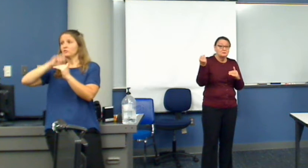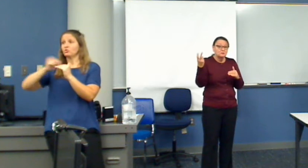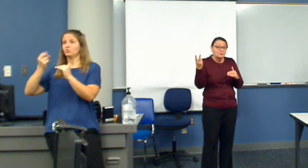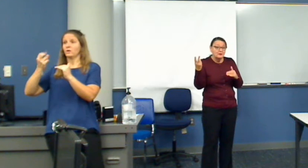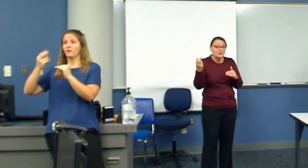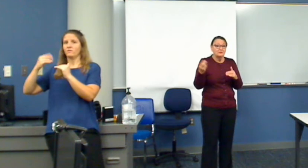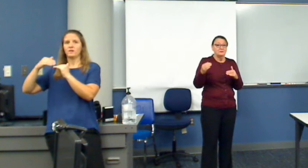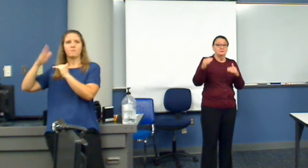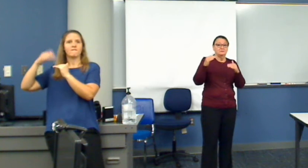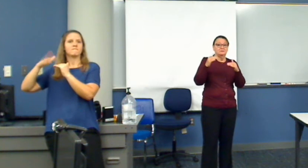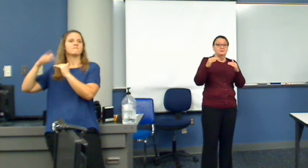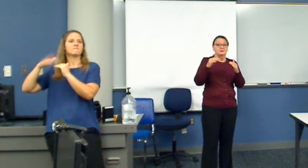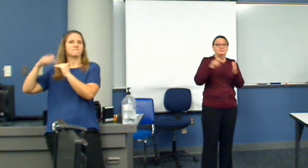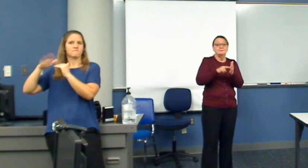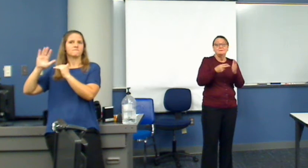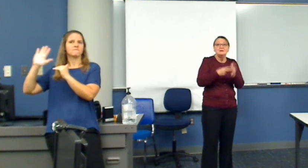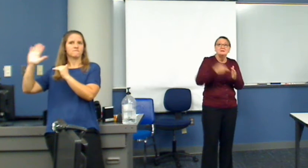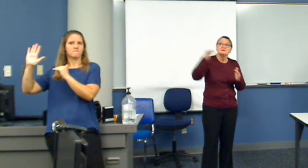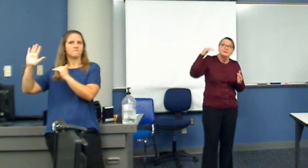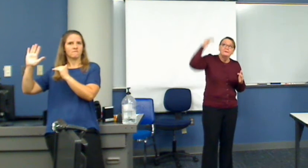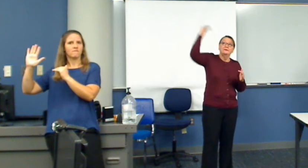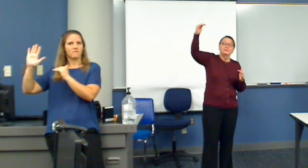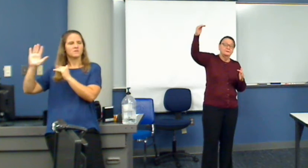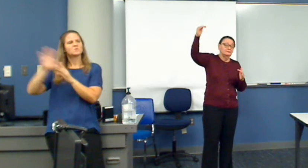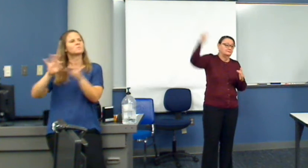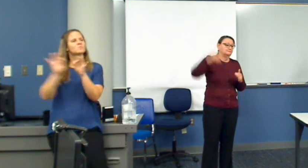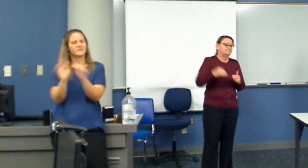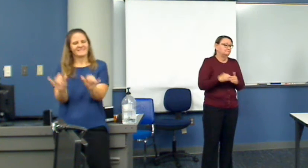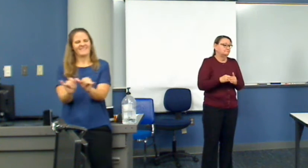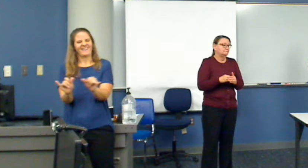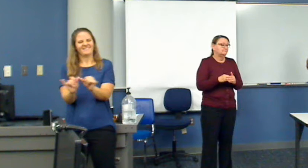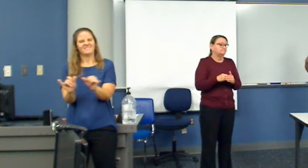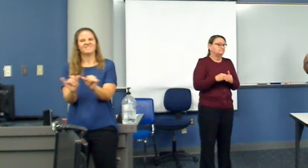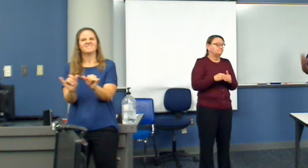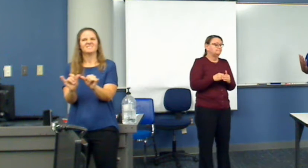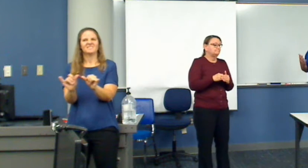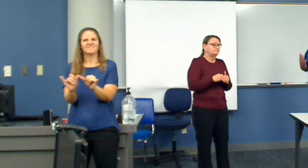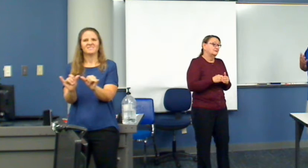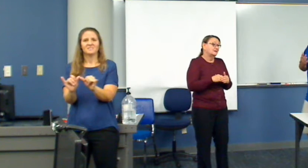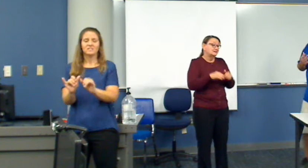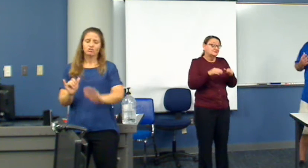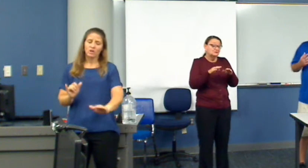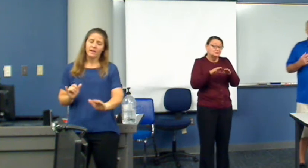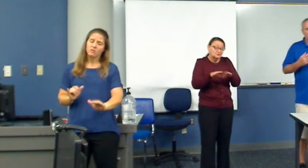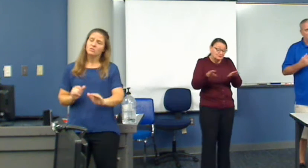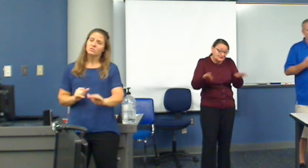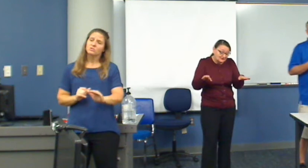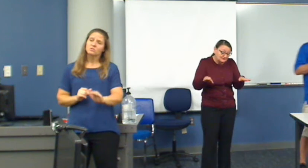bit what we wouldn't think. It's about the size of the victim. Okay, a child